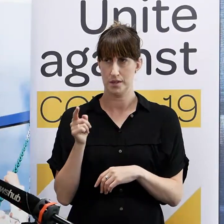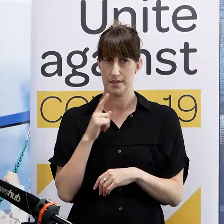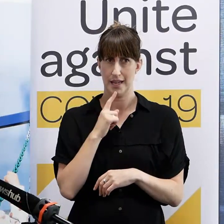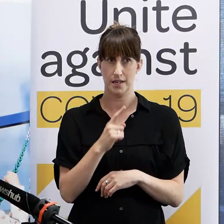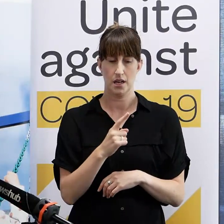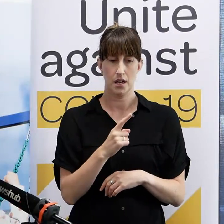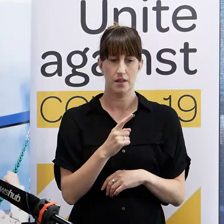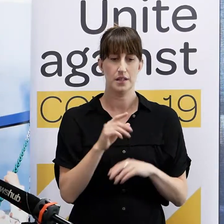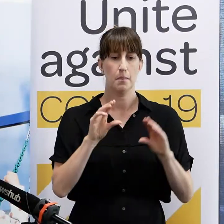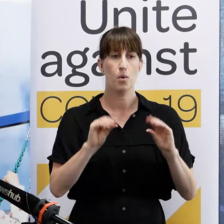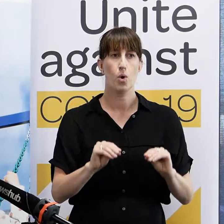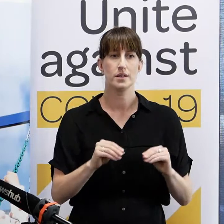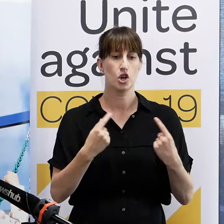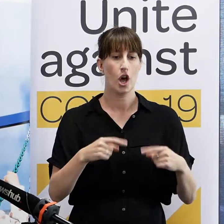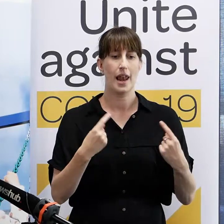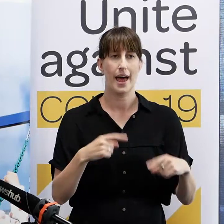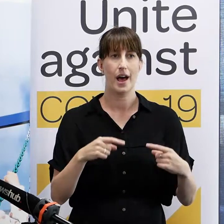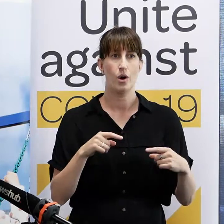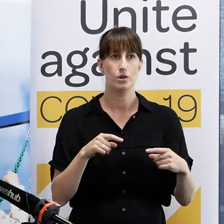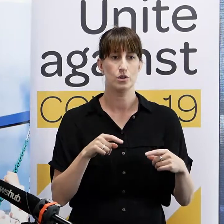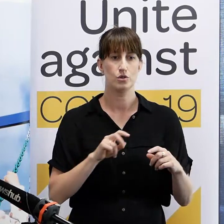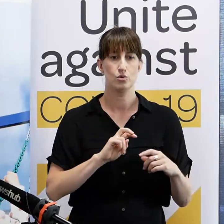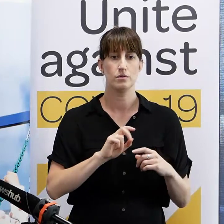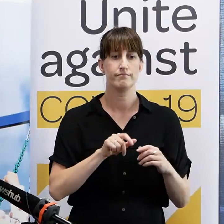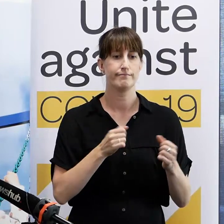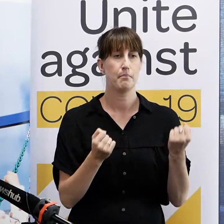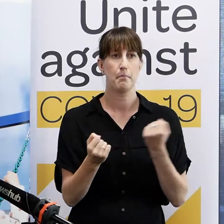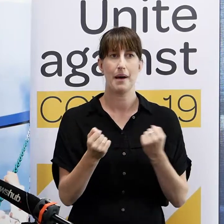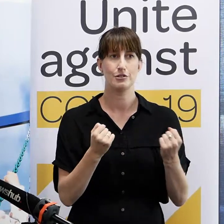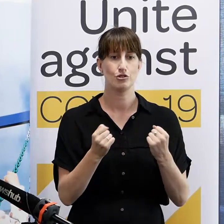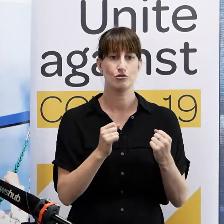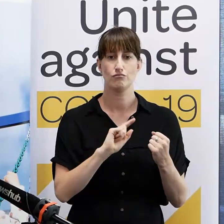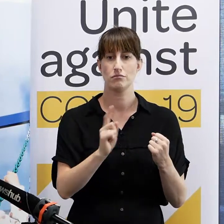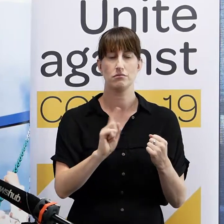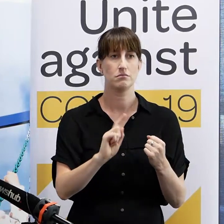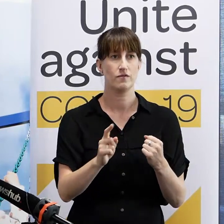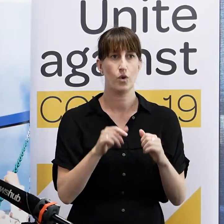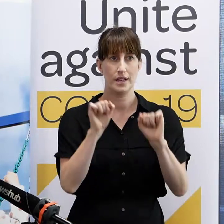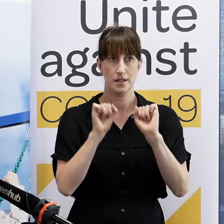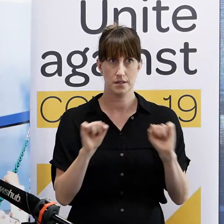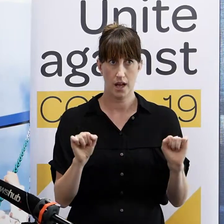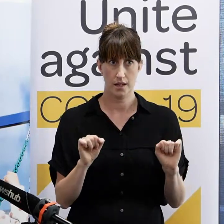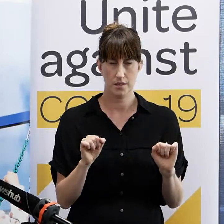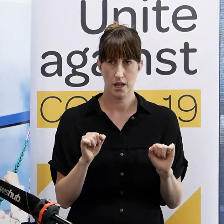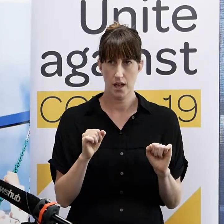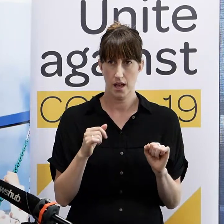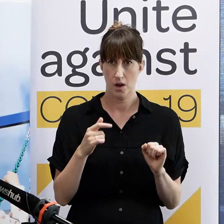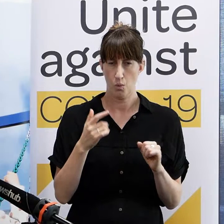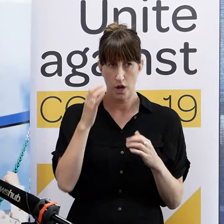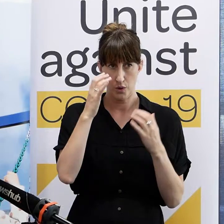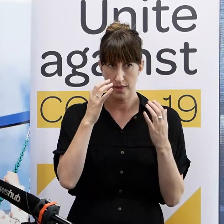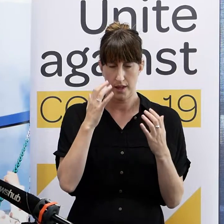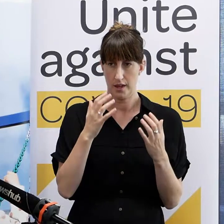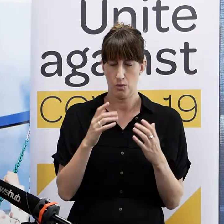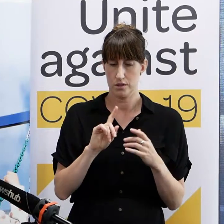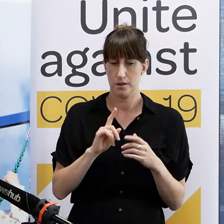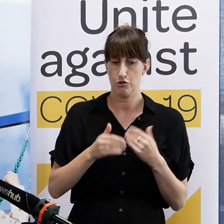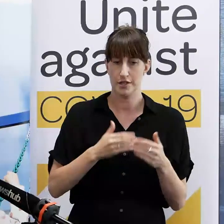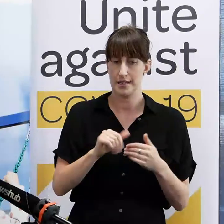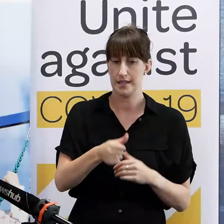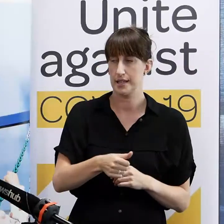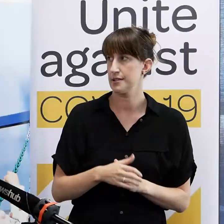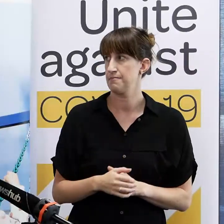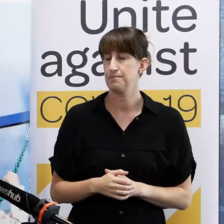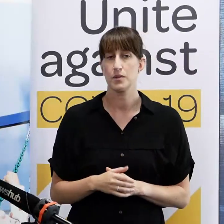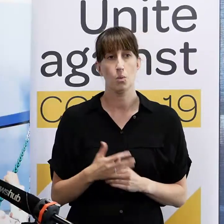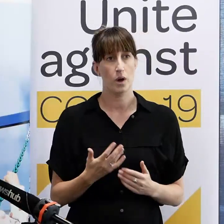exercise. So, like I say, I think this is the opportunity for us, and we're always reviewing our processes and reviewing how we operate, just to take a pause to